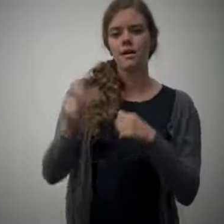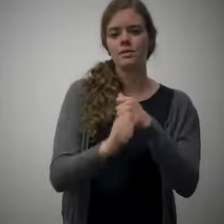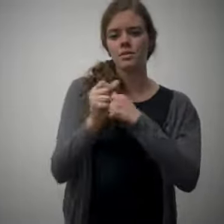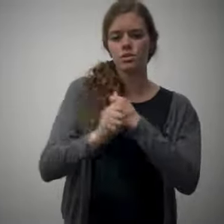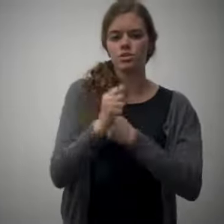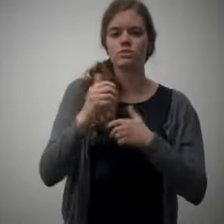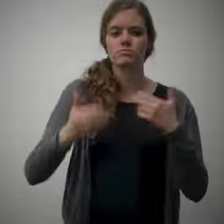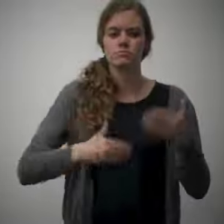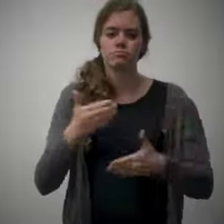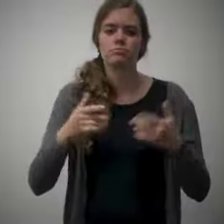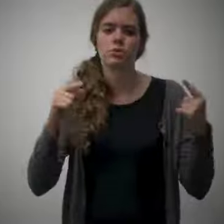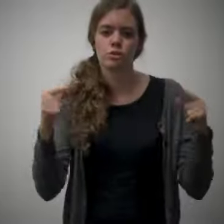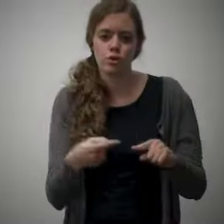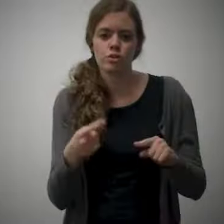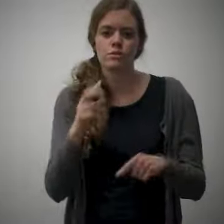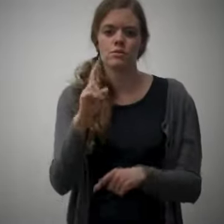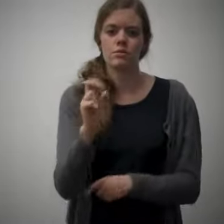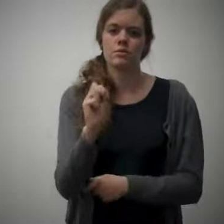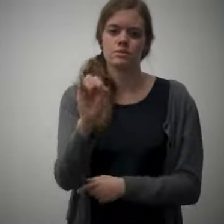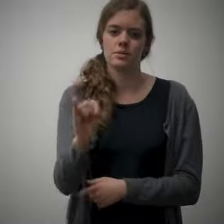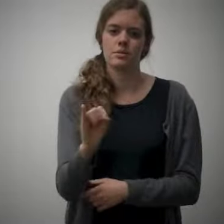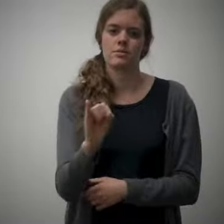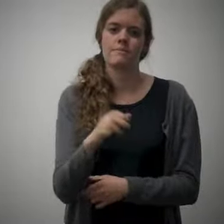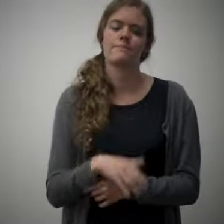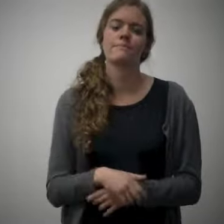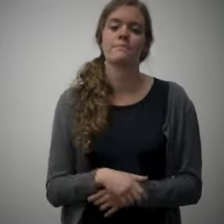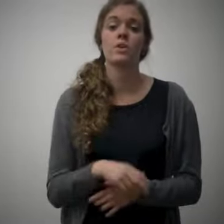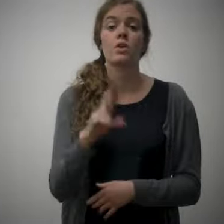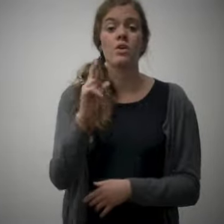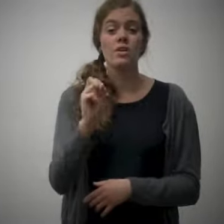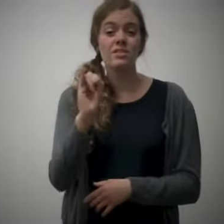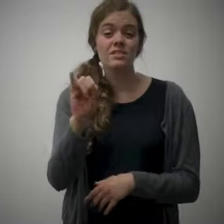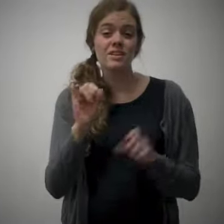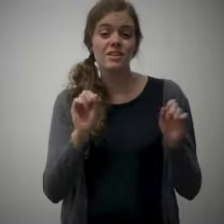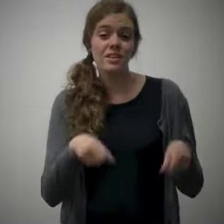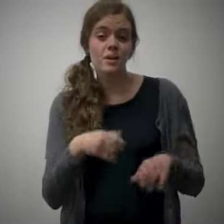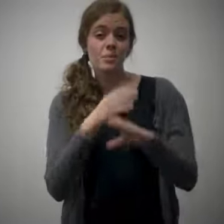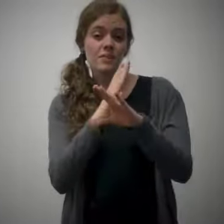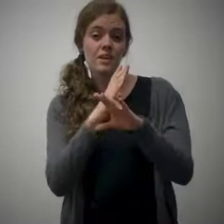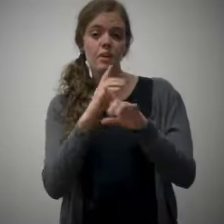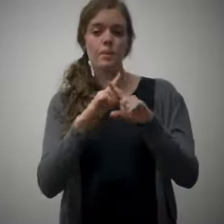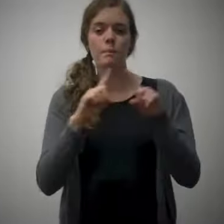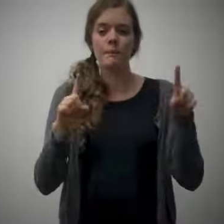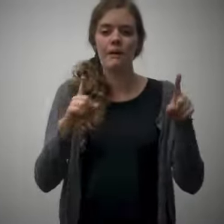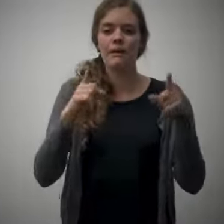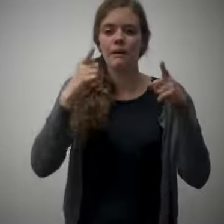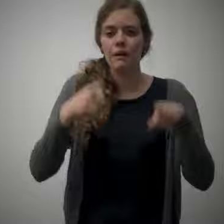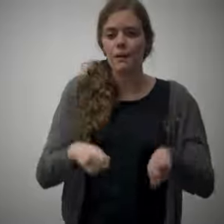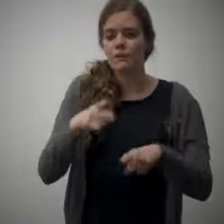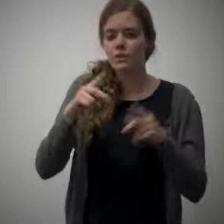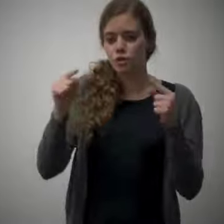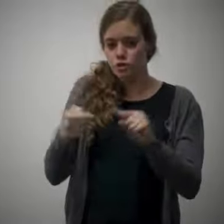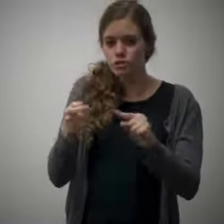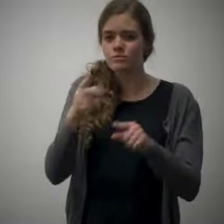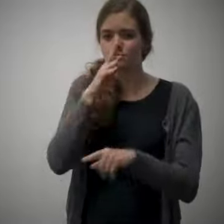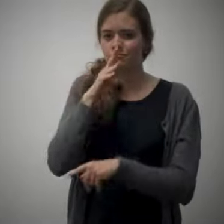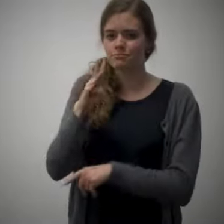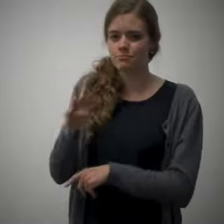of interpreting puts interpreters, young and old, at high risk for developing some type of RSI during